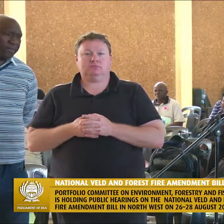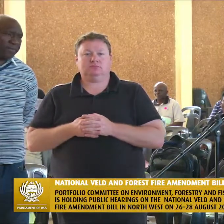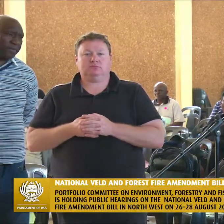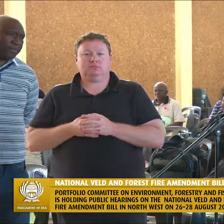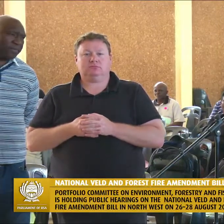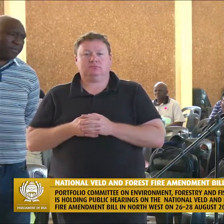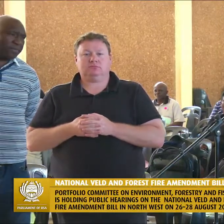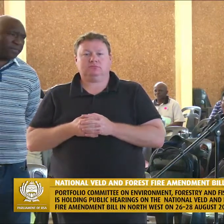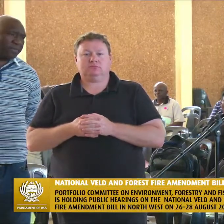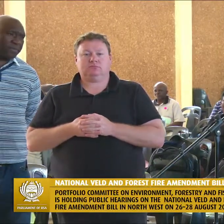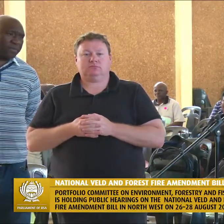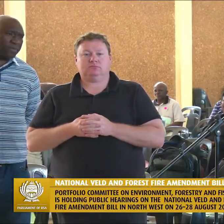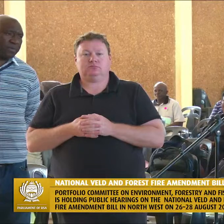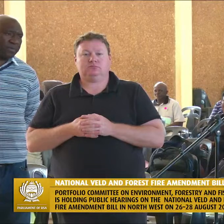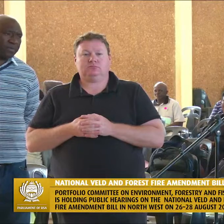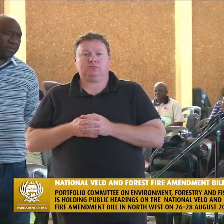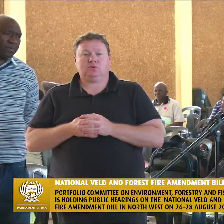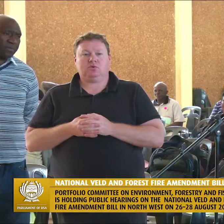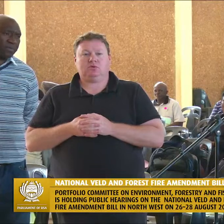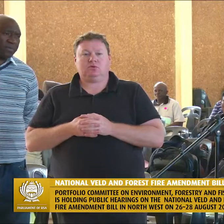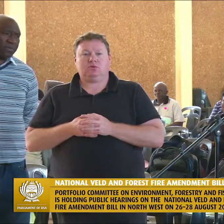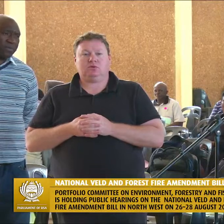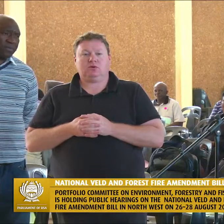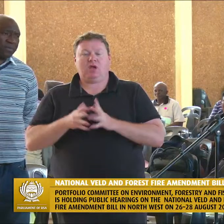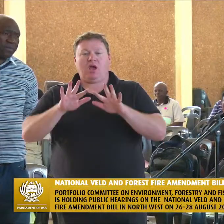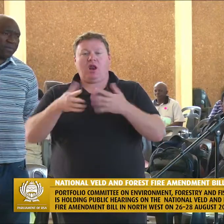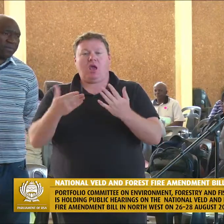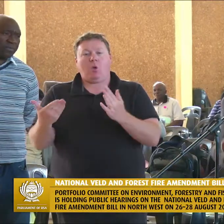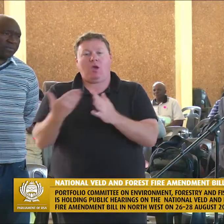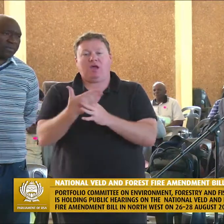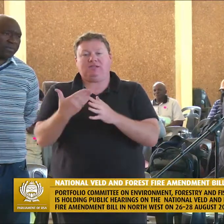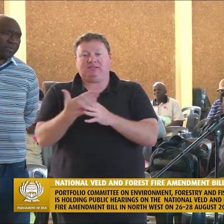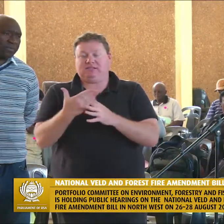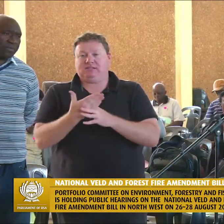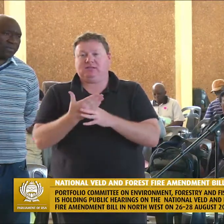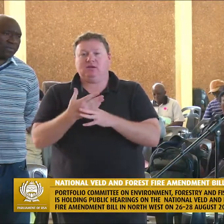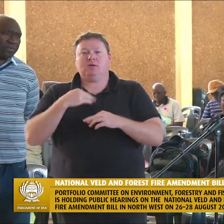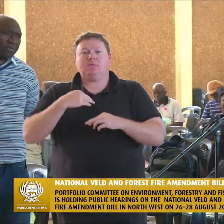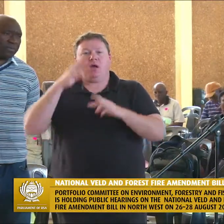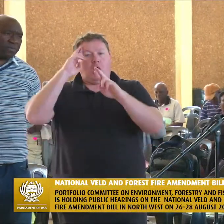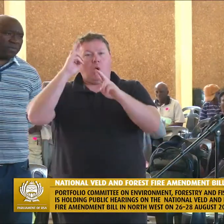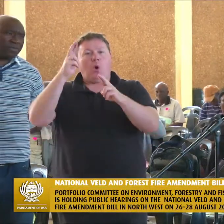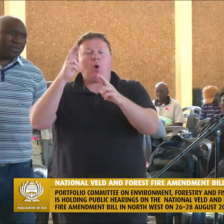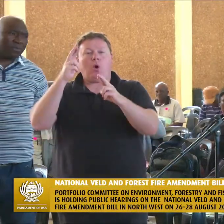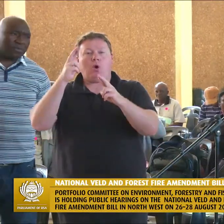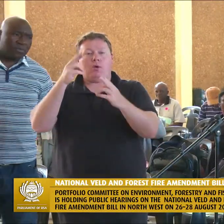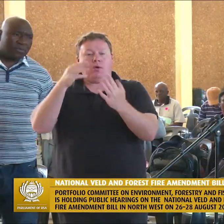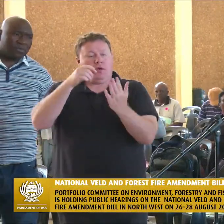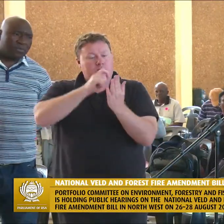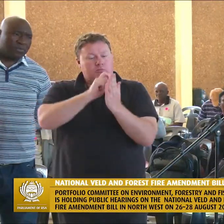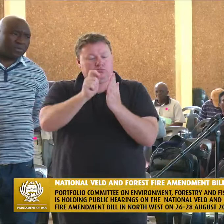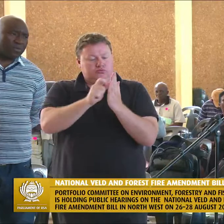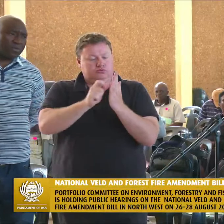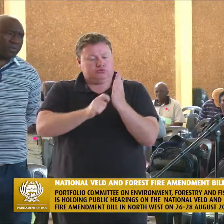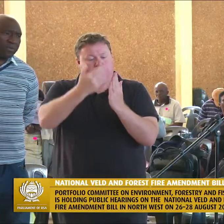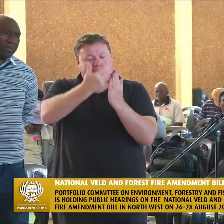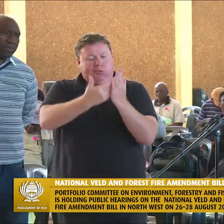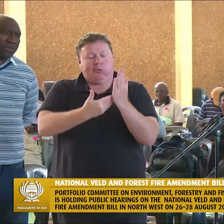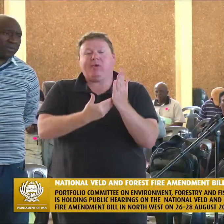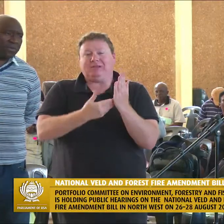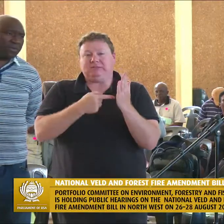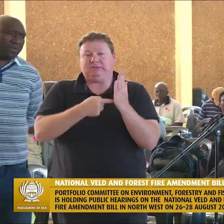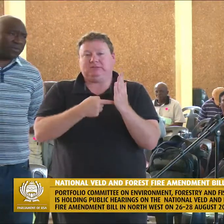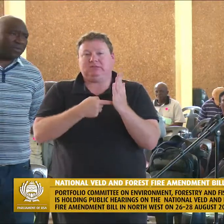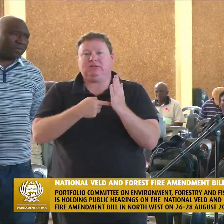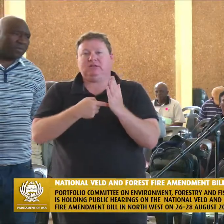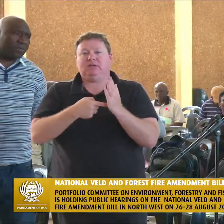and i think first and foremost for purposes of accessibility i'm hoping that the literature that we have on this bill we also